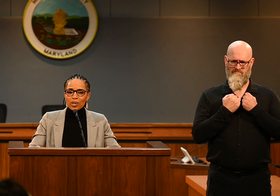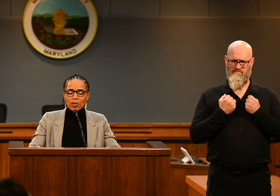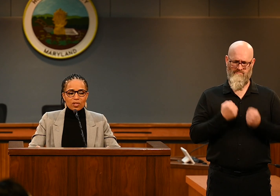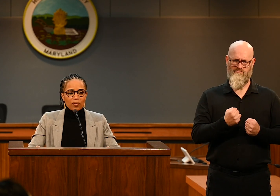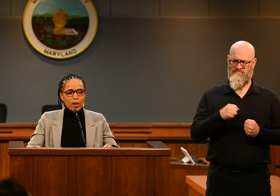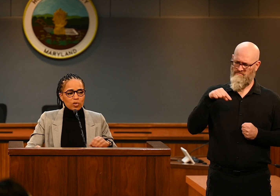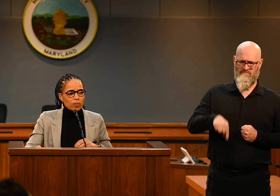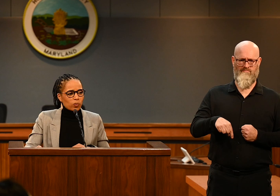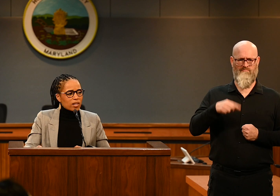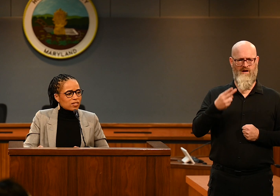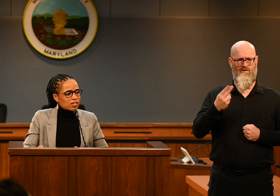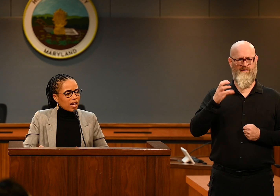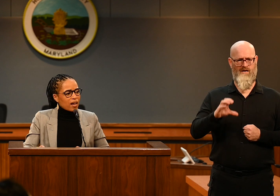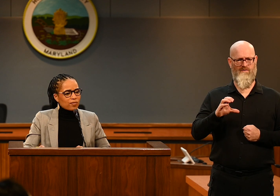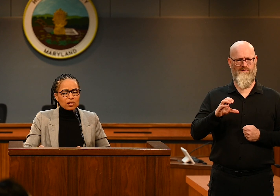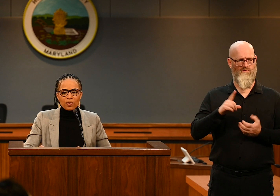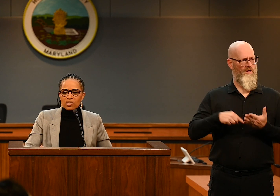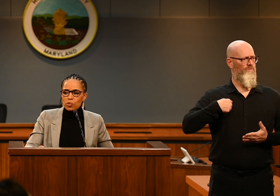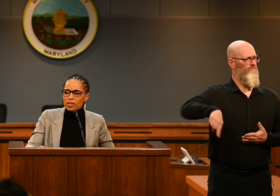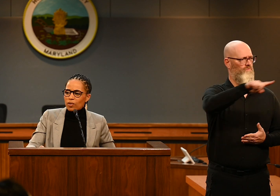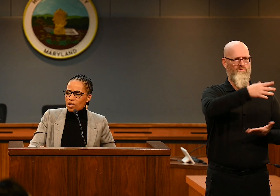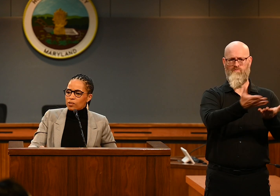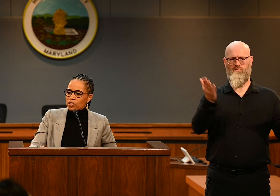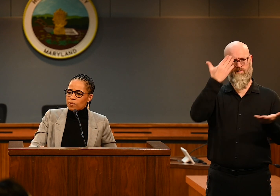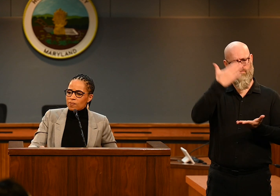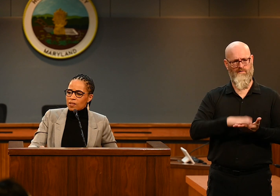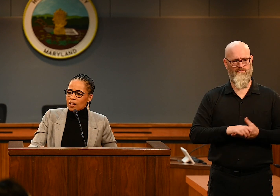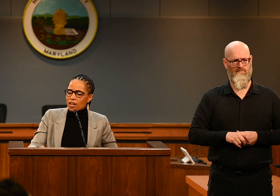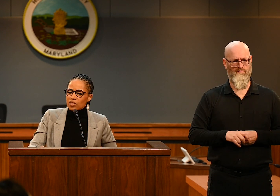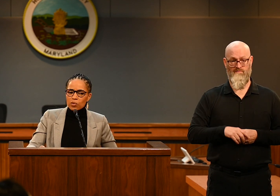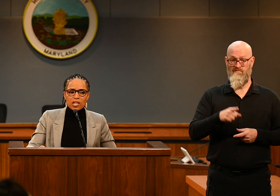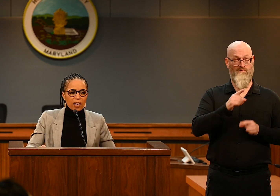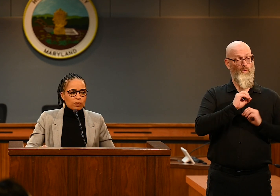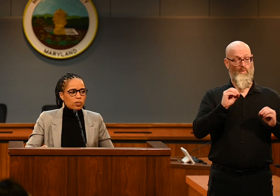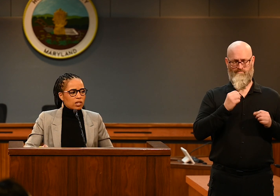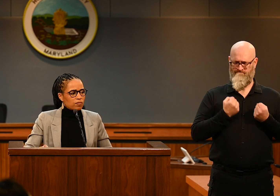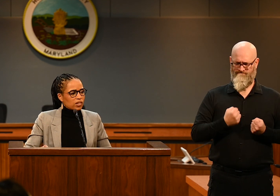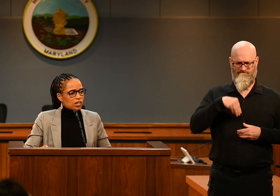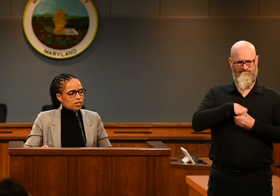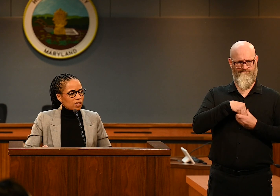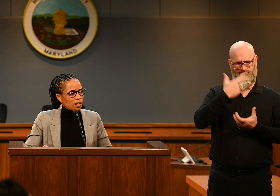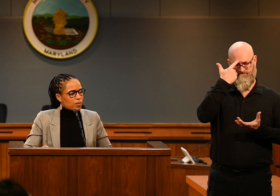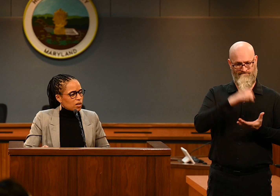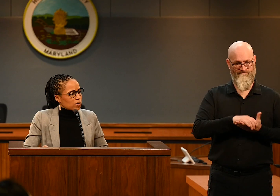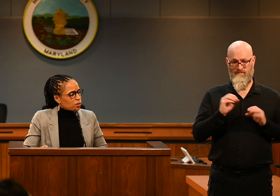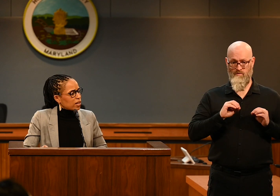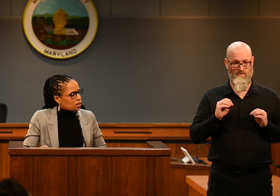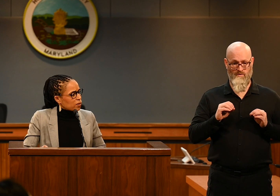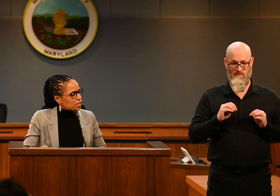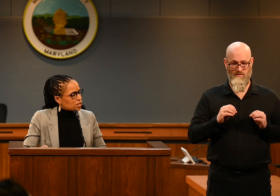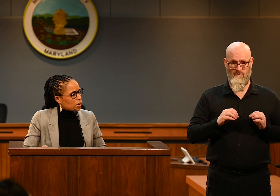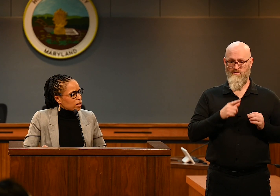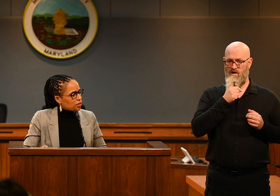not only with his values, but what is it to have convictions without courage? And so he has both convictions, but he also